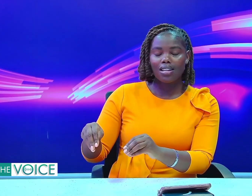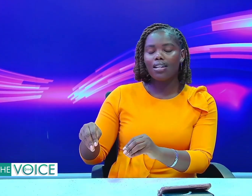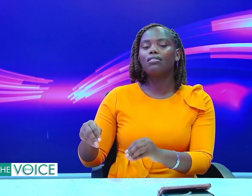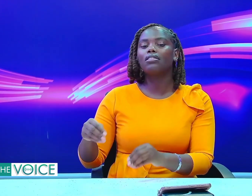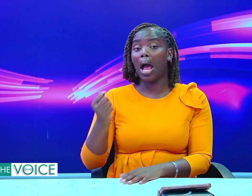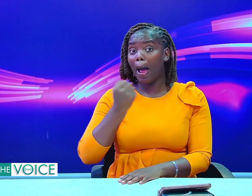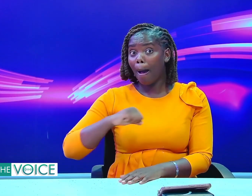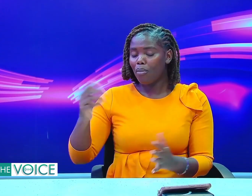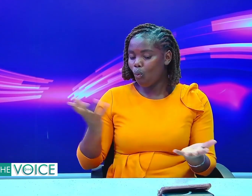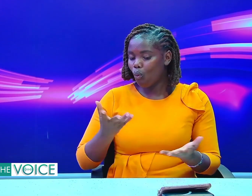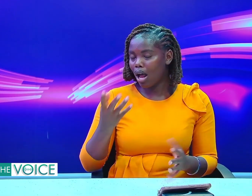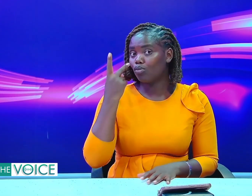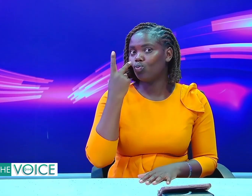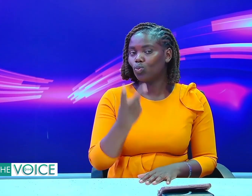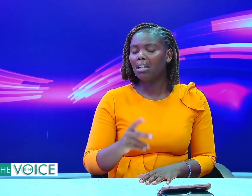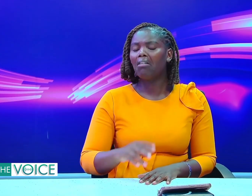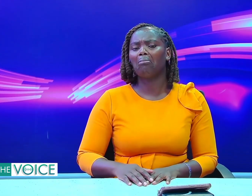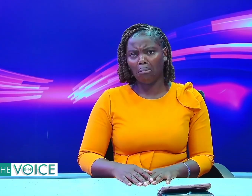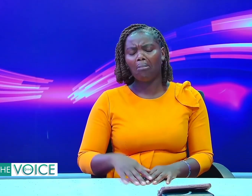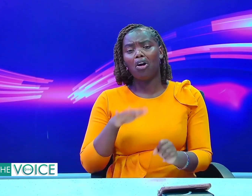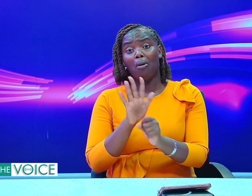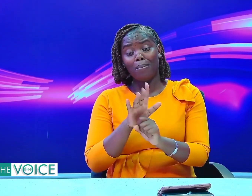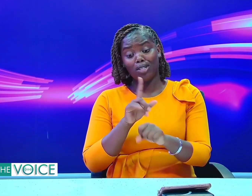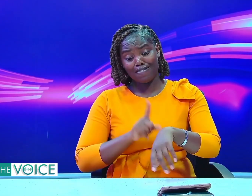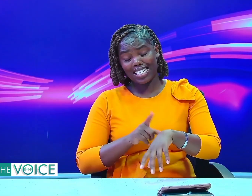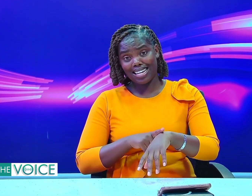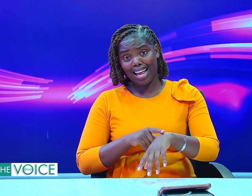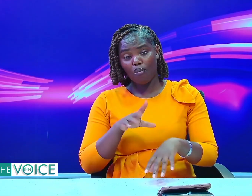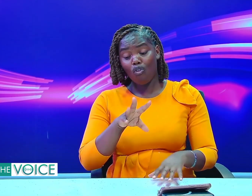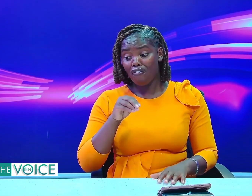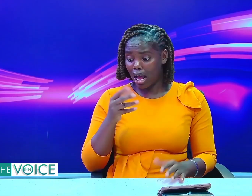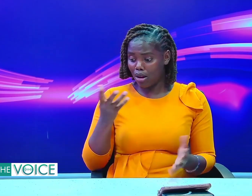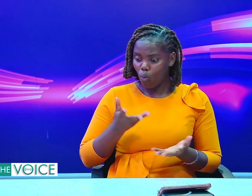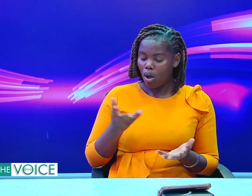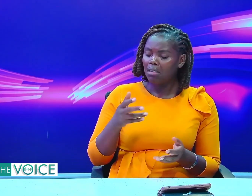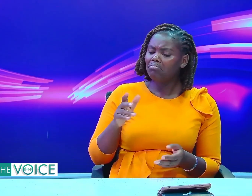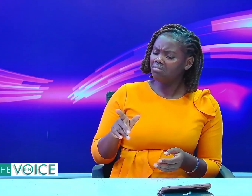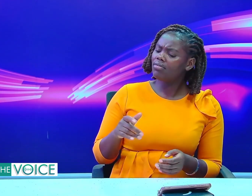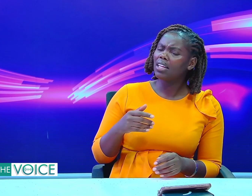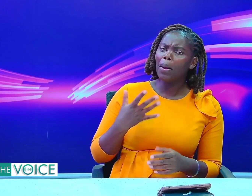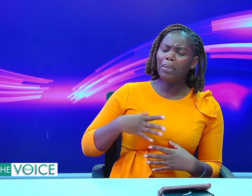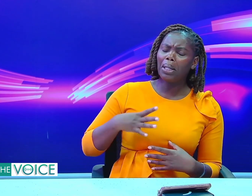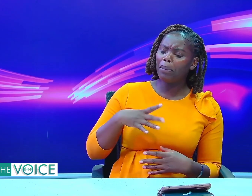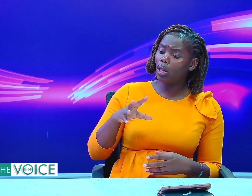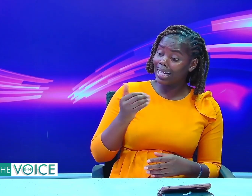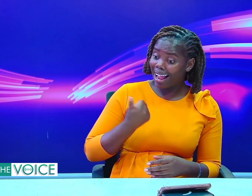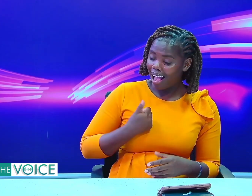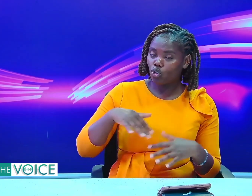The next one as well is neglect, where, for example, very many times you'll find